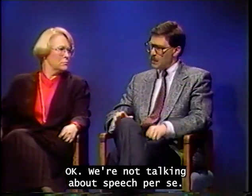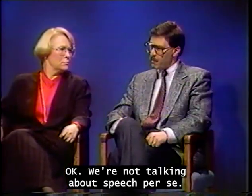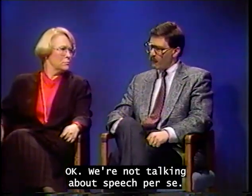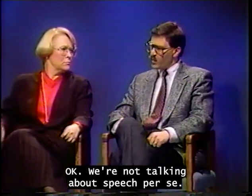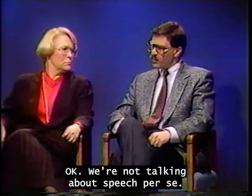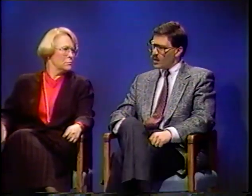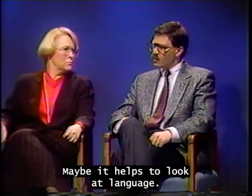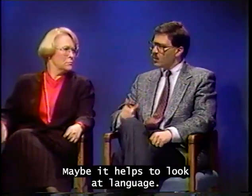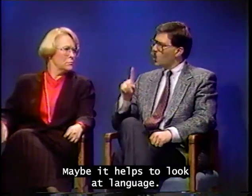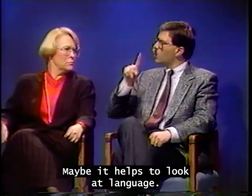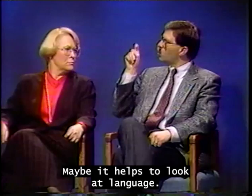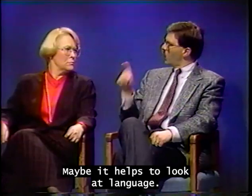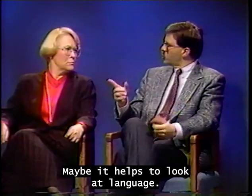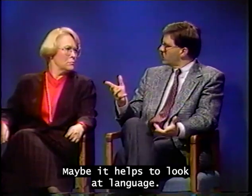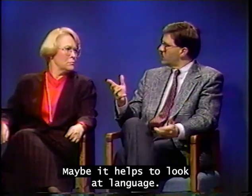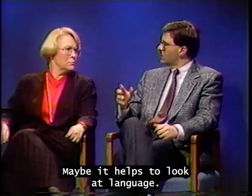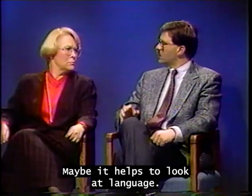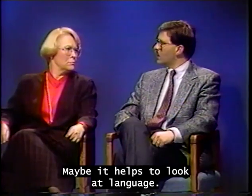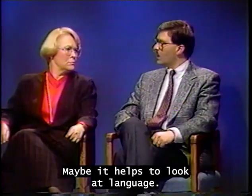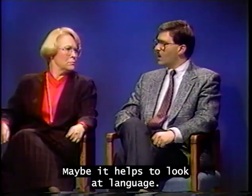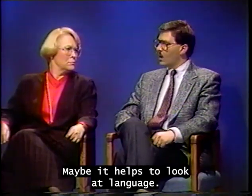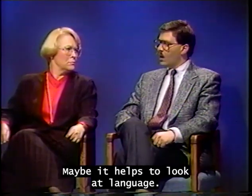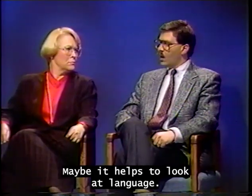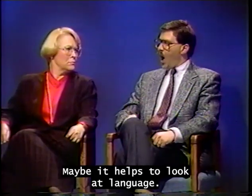per se, maybe it helps to look at language.